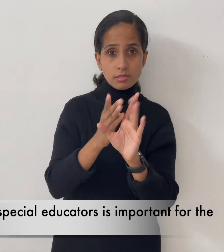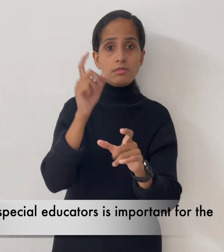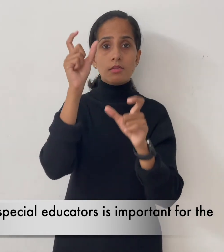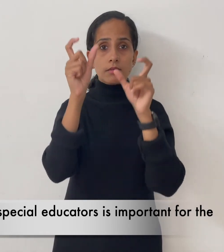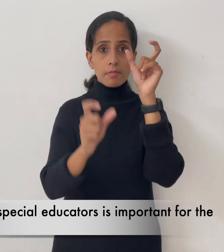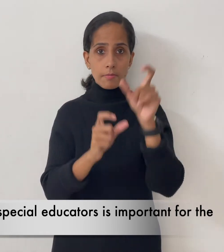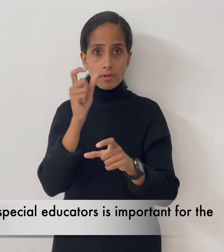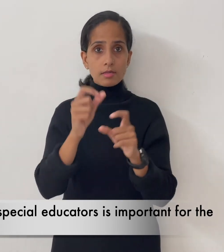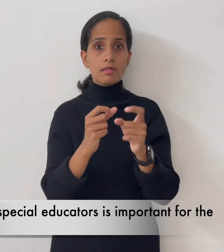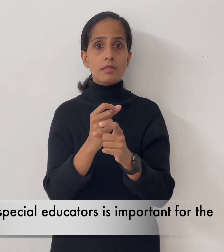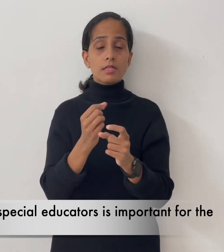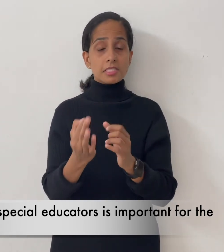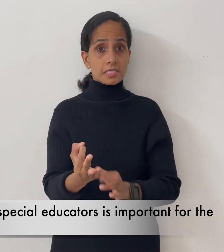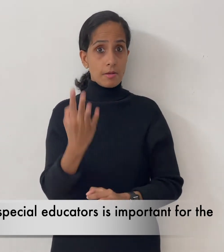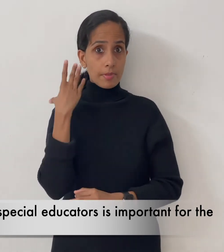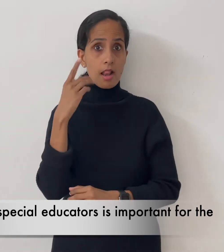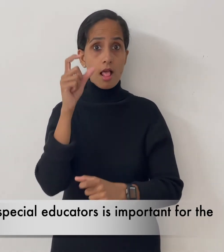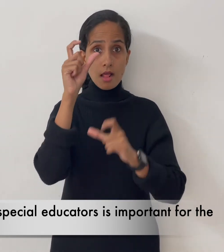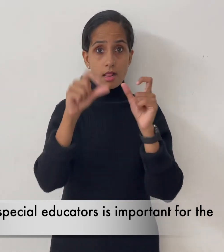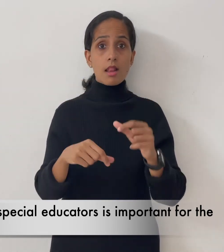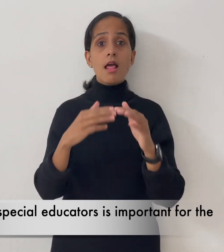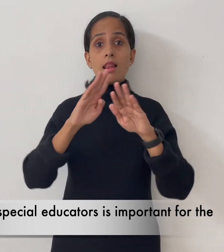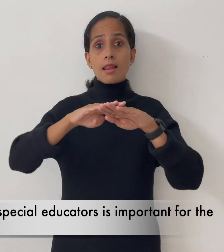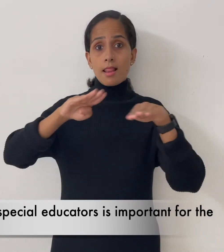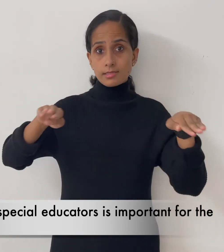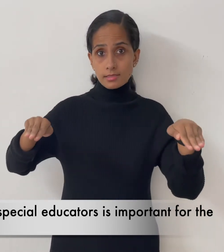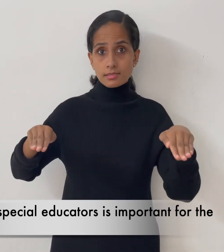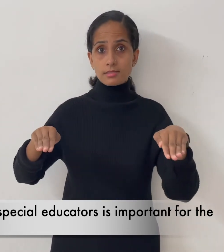psychologists, and special educators